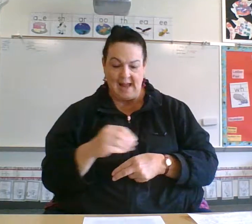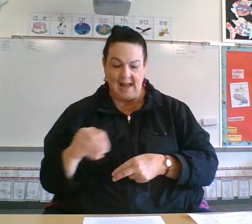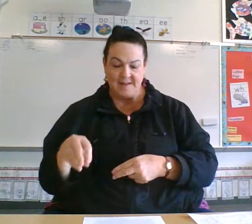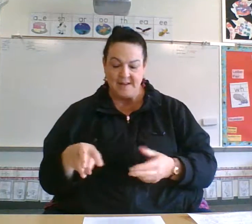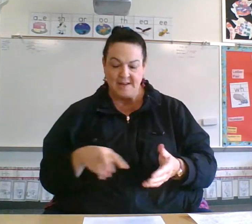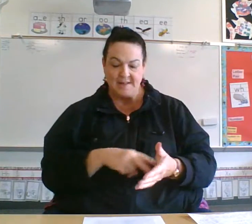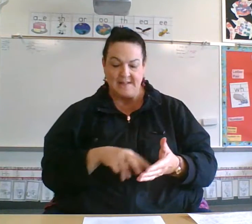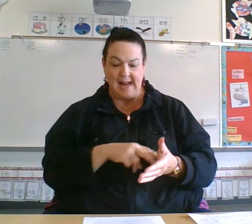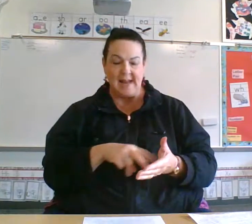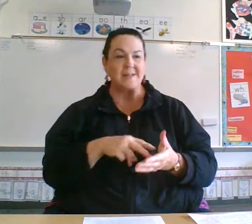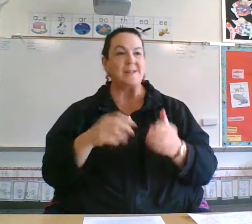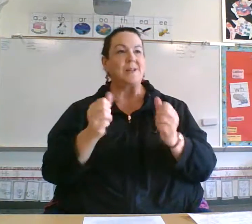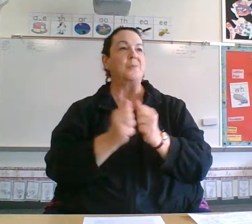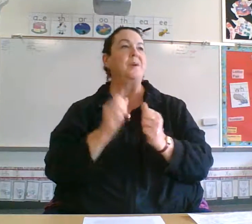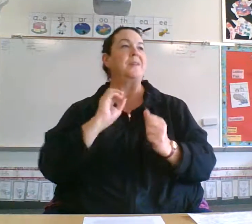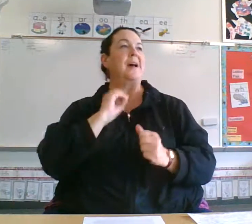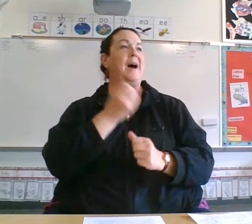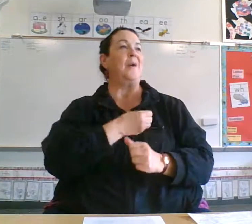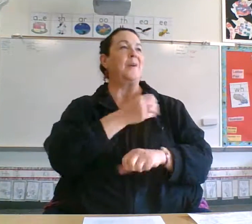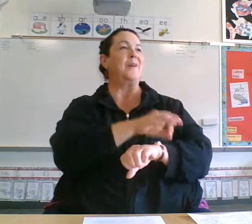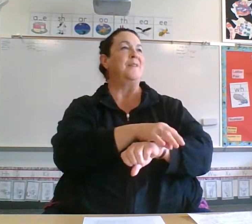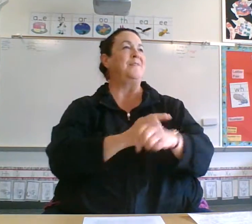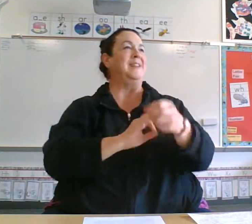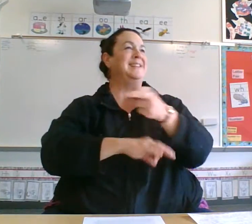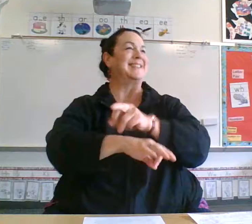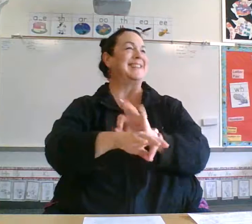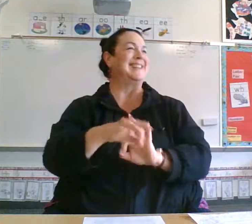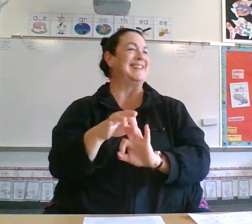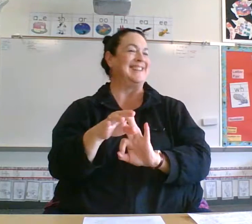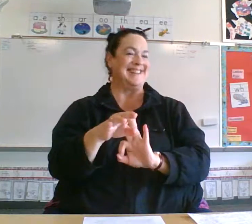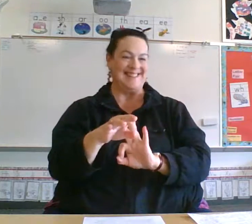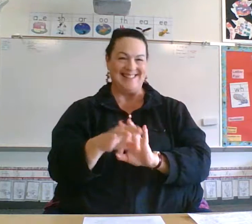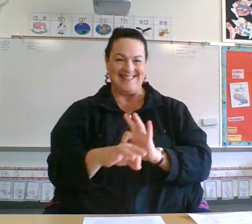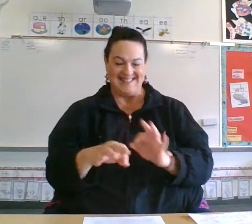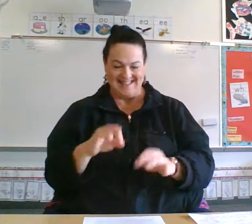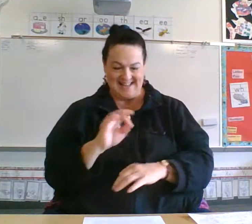and dance with our feet.